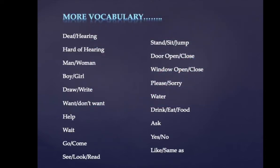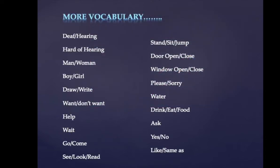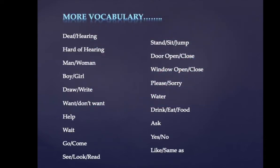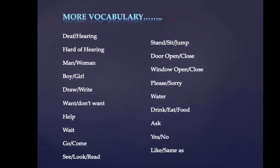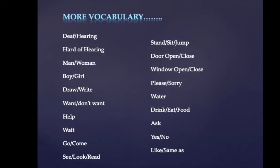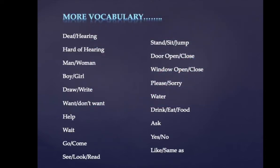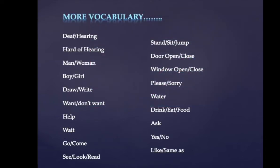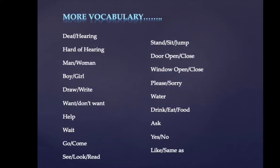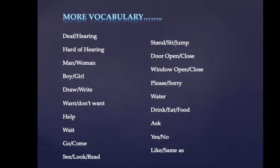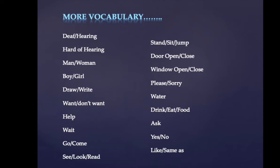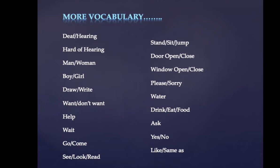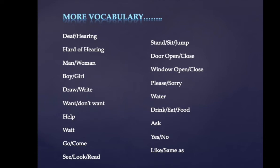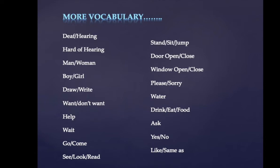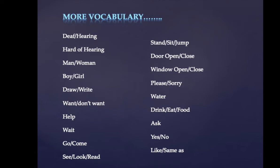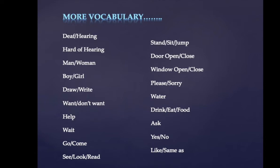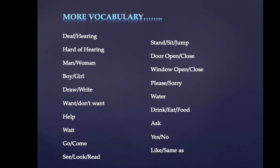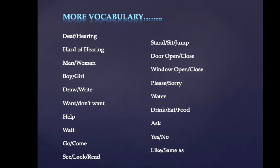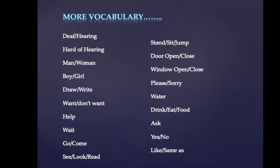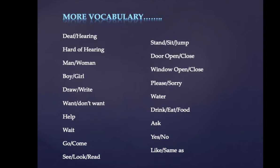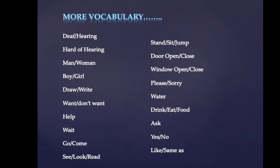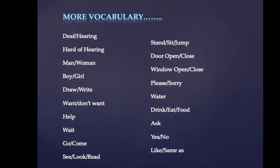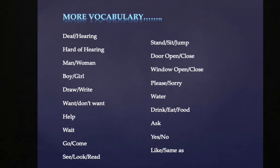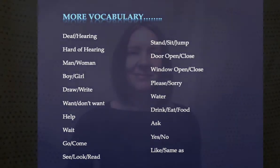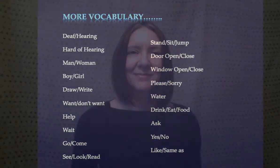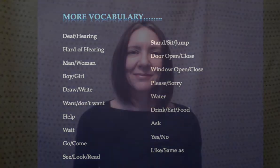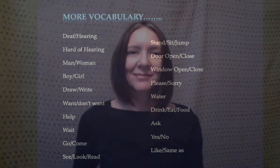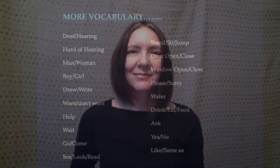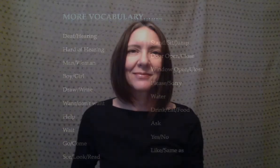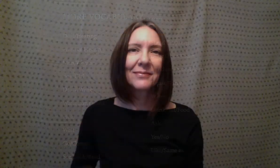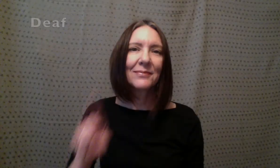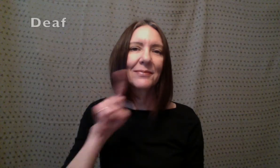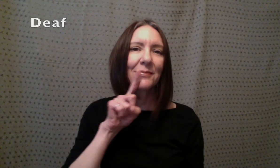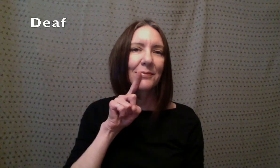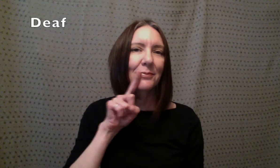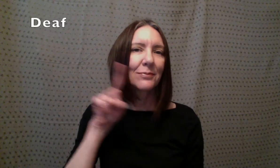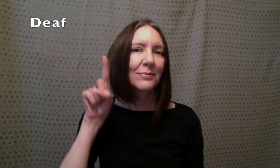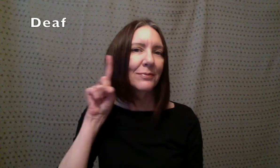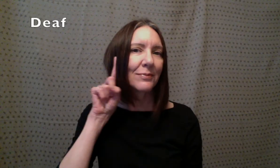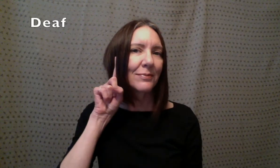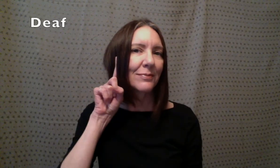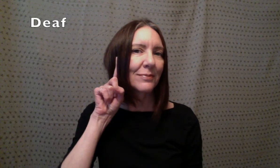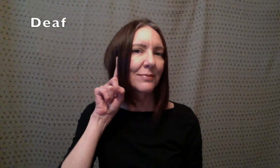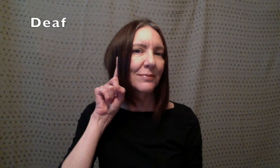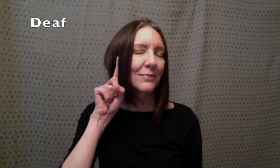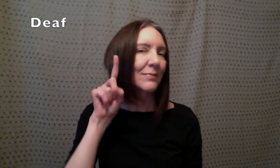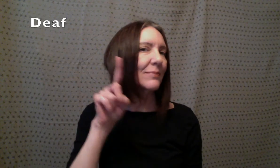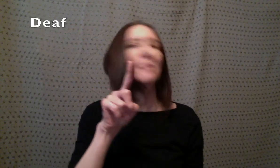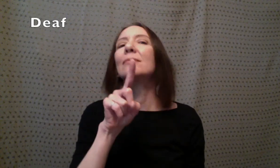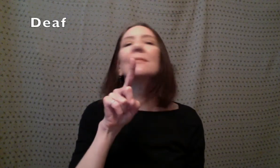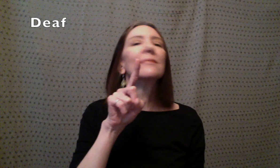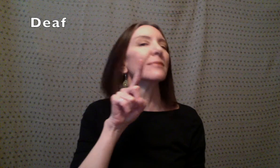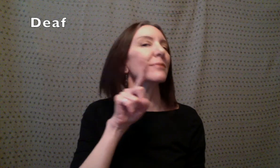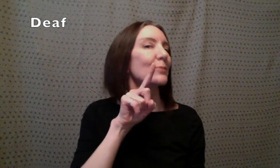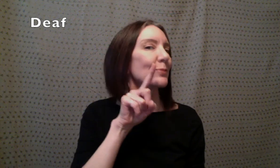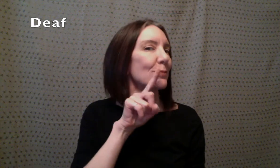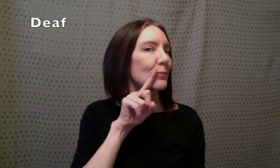them in part 3 of ASL Bootcamp. This is the sign for deaf. A one-hand